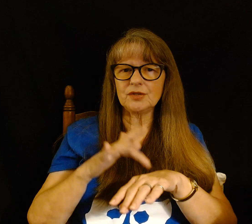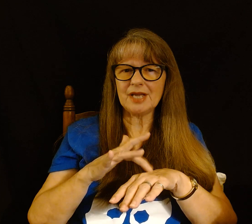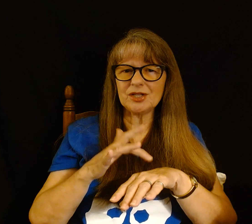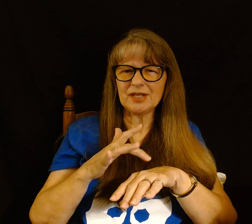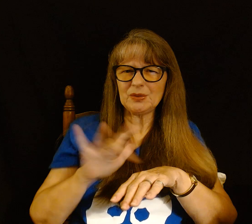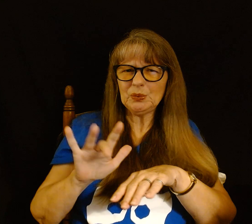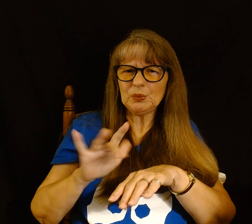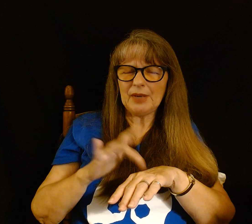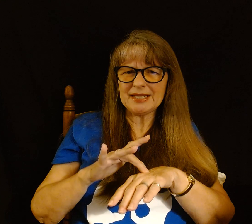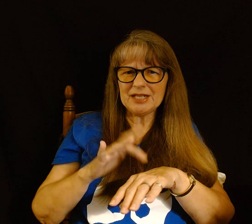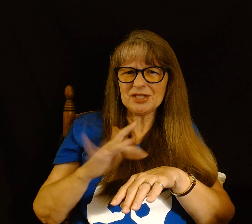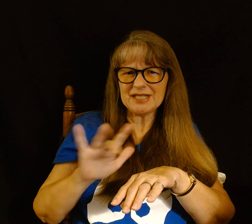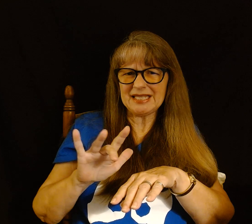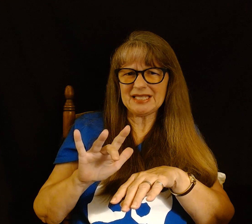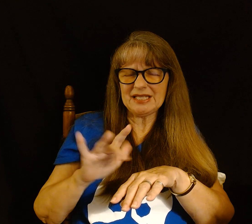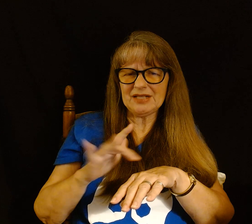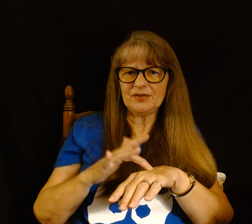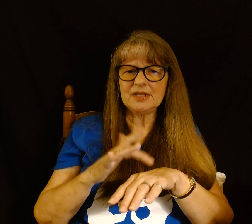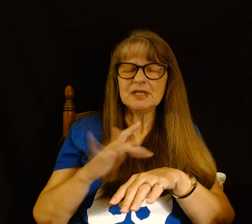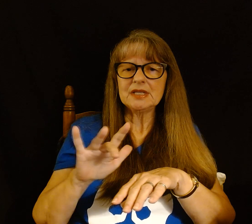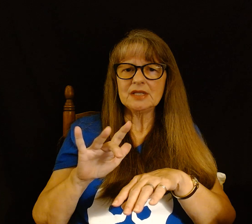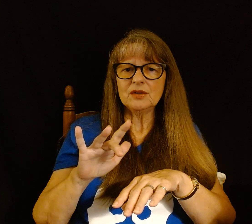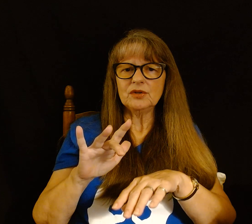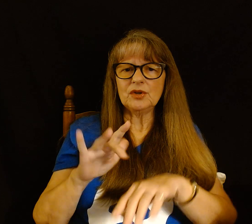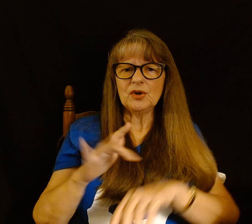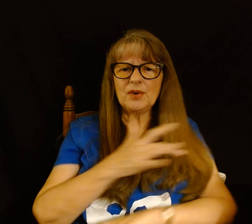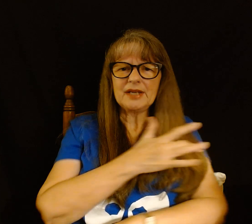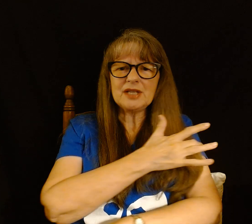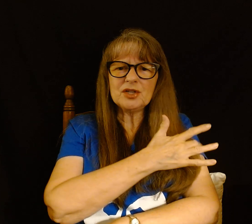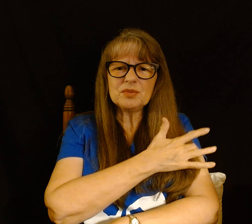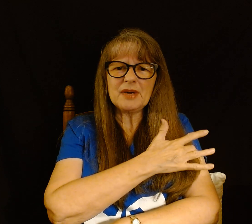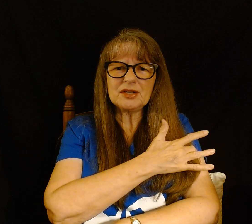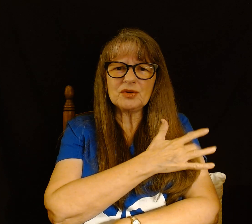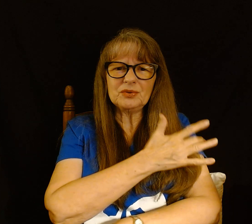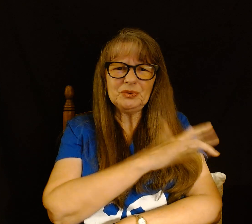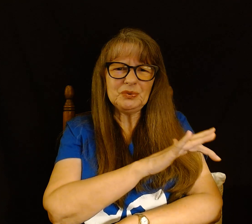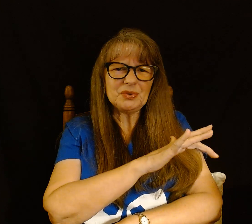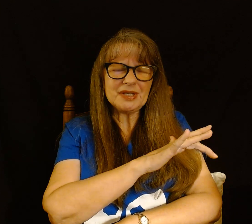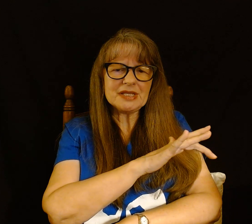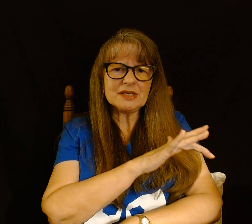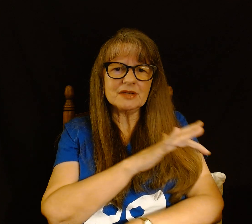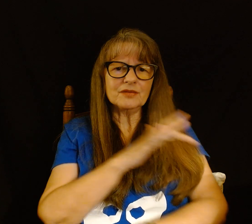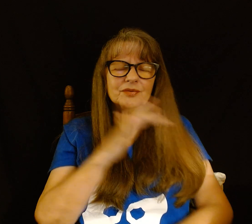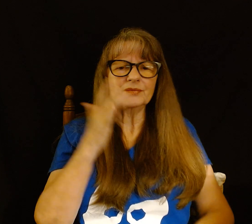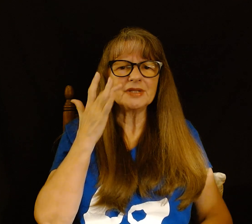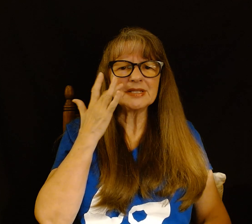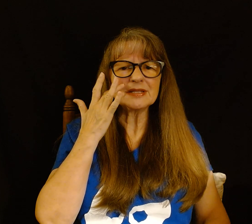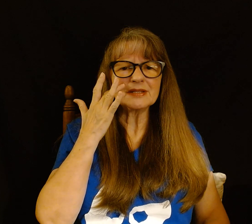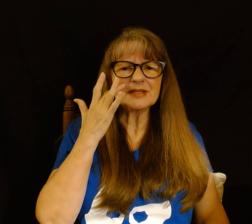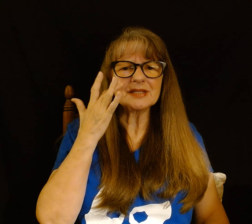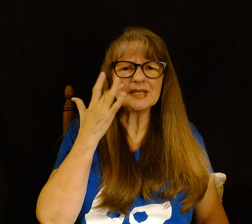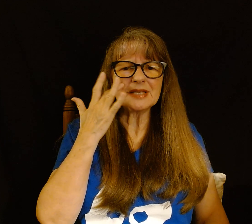touch, like, ooh, when I touch it, sensitive. When I touch my shoulder, ooh, sensitive. It's